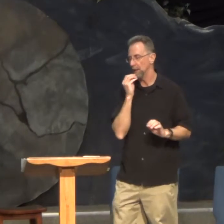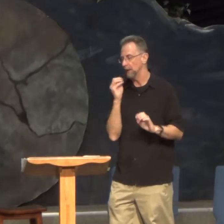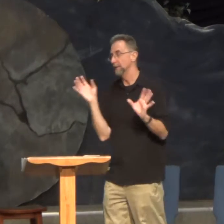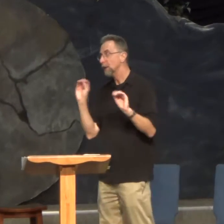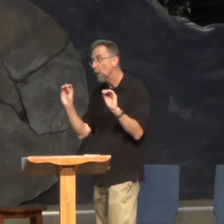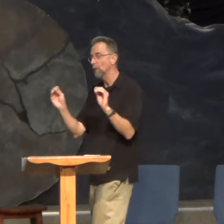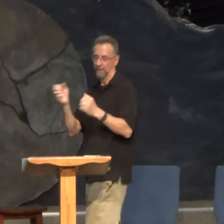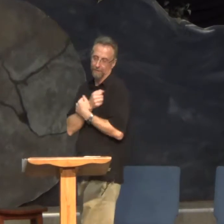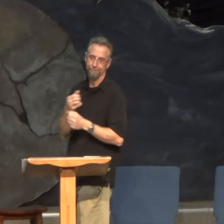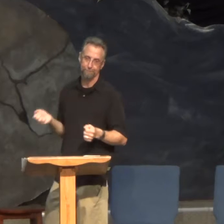nothing.